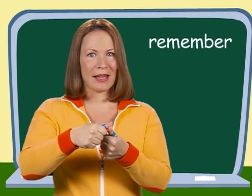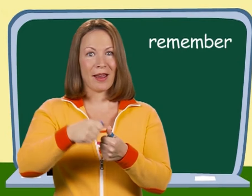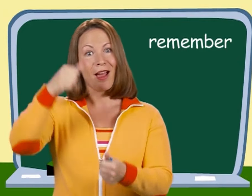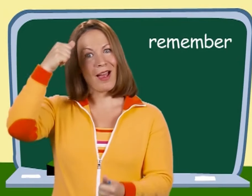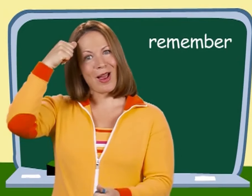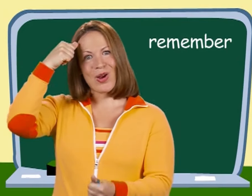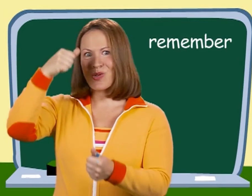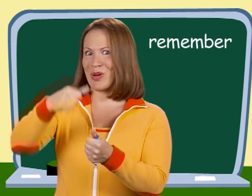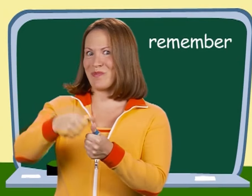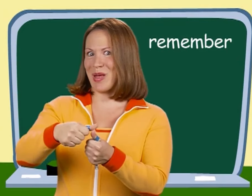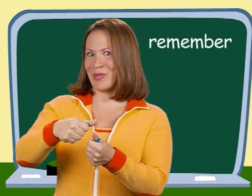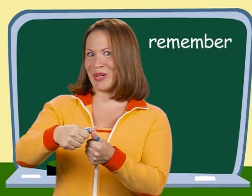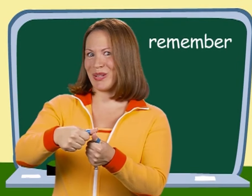head. Remember.